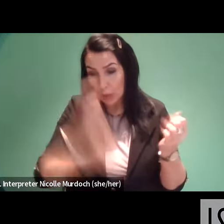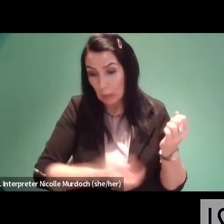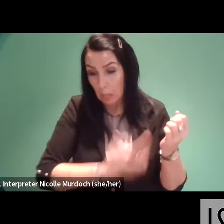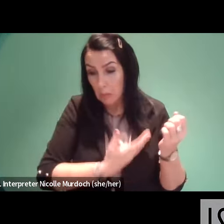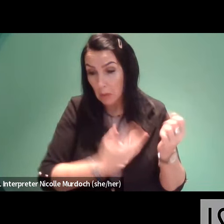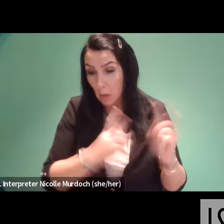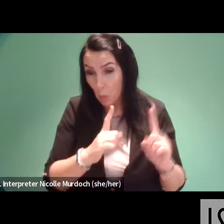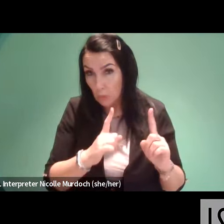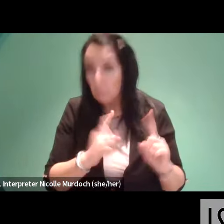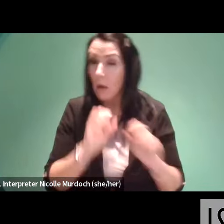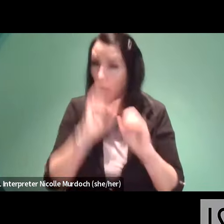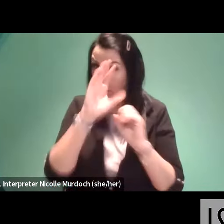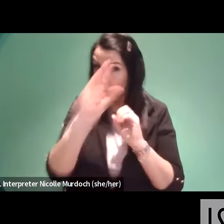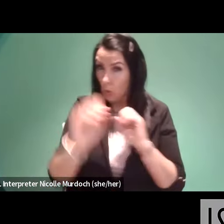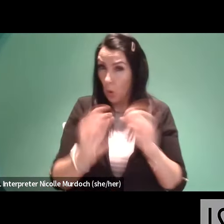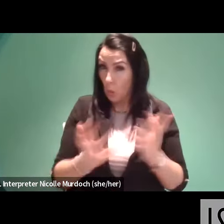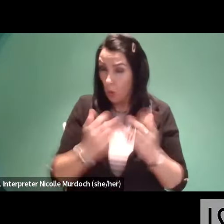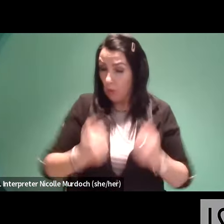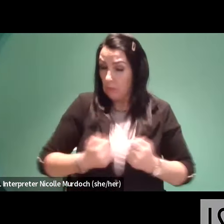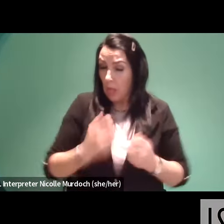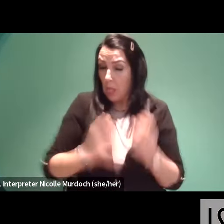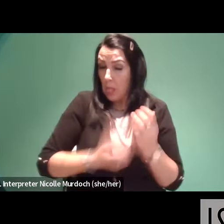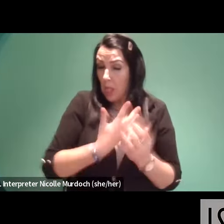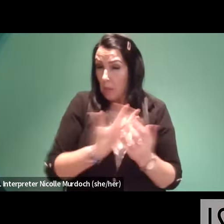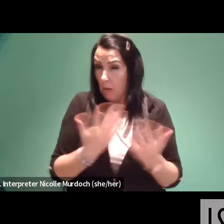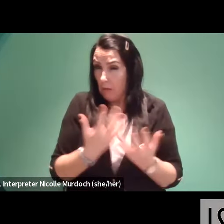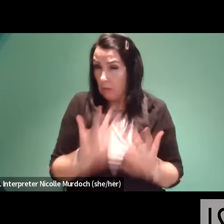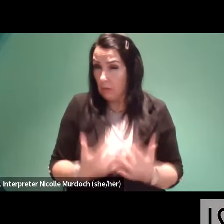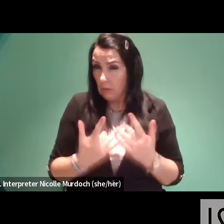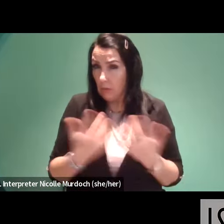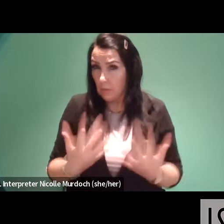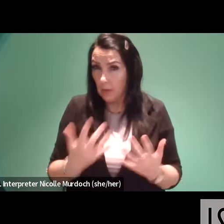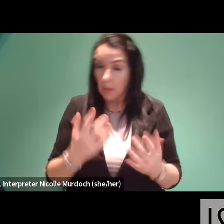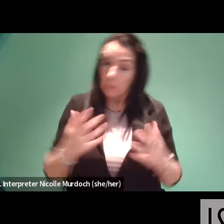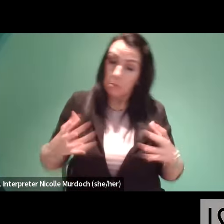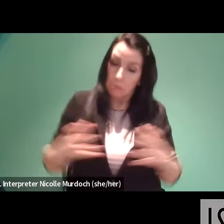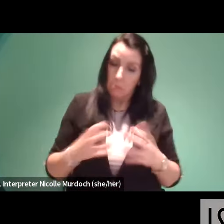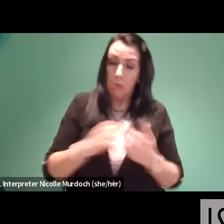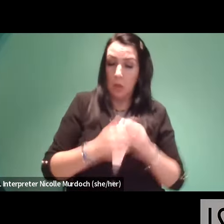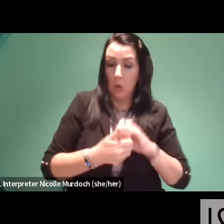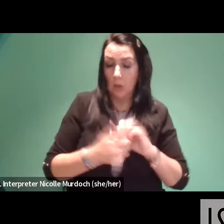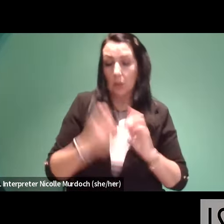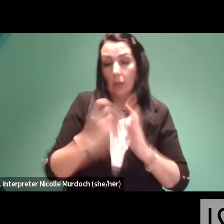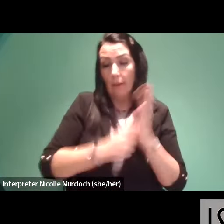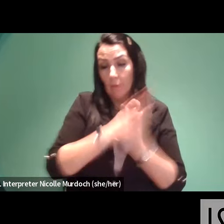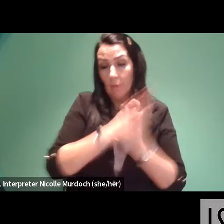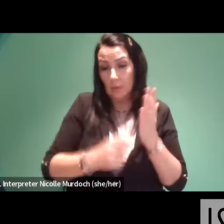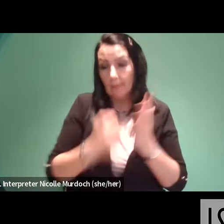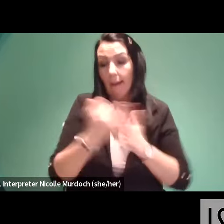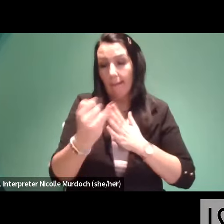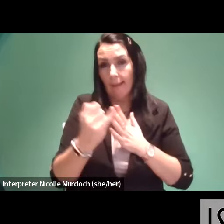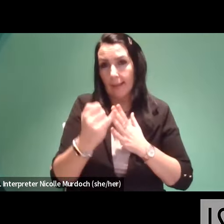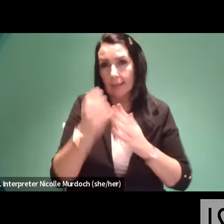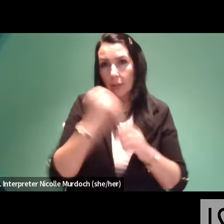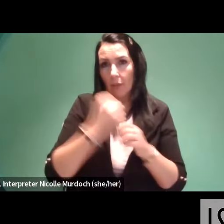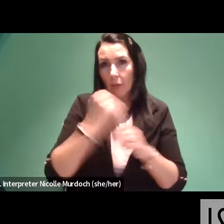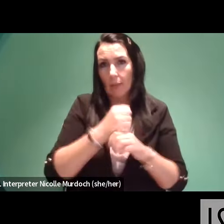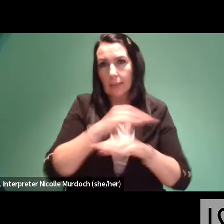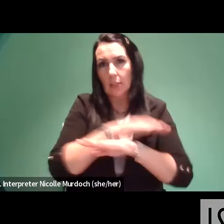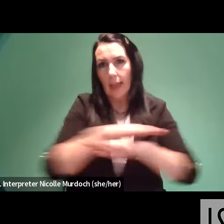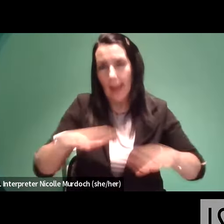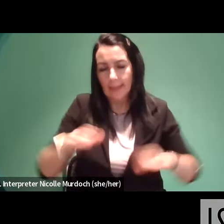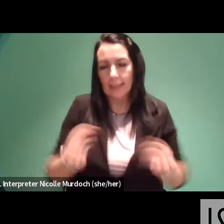just tell you where I think we stand. I, along with all my colleagues, voted against the government's anti-strike